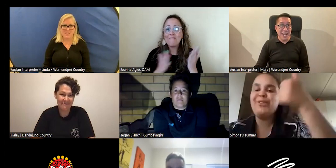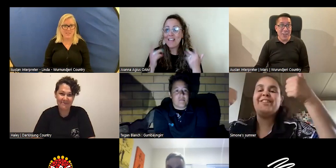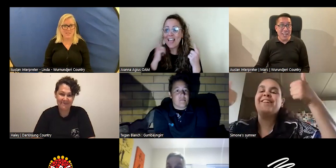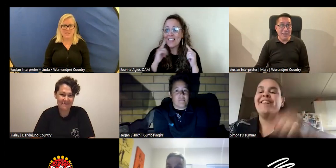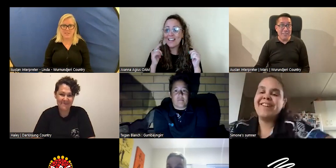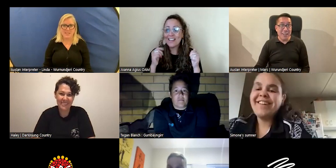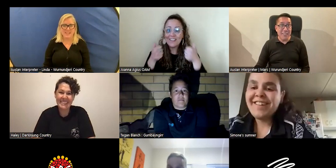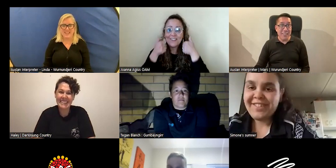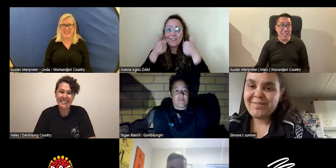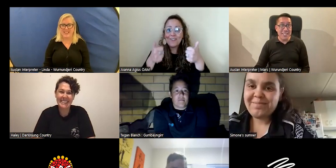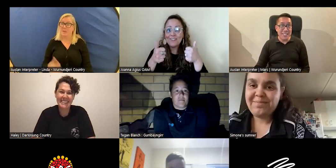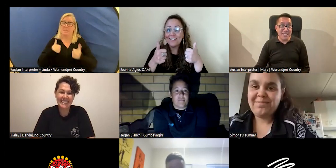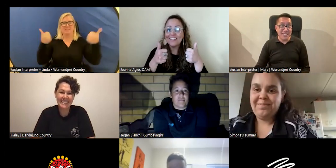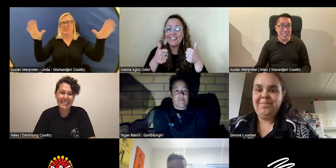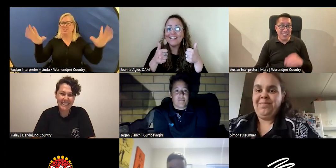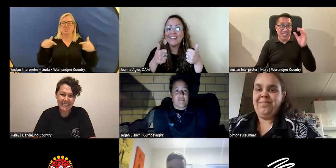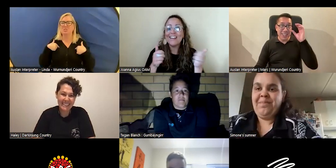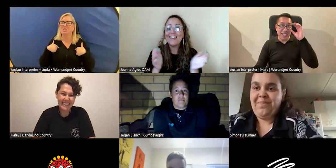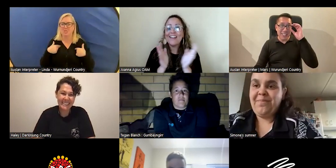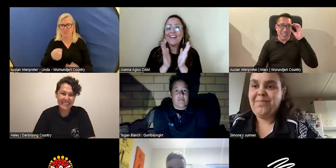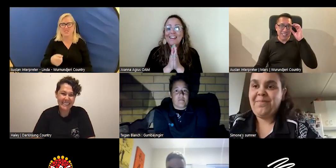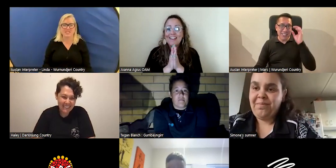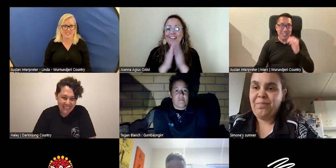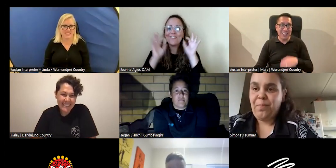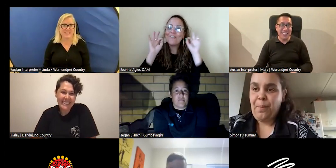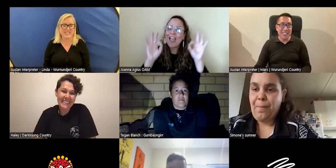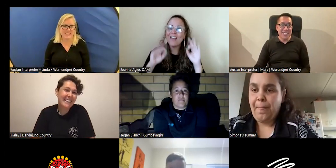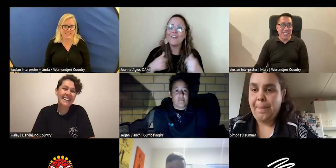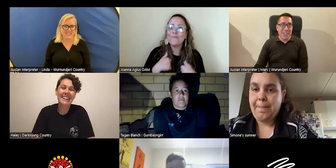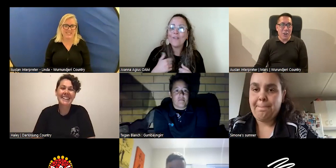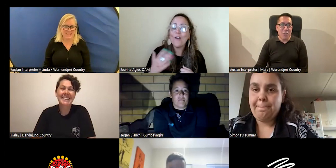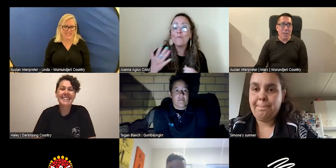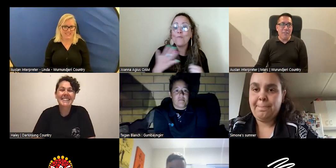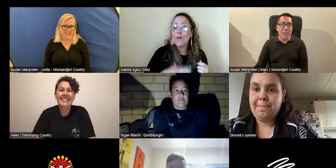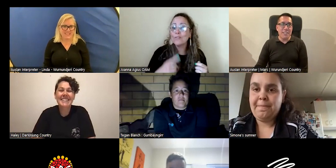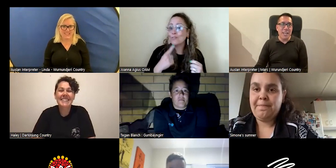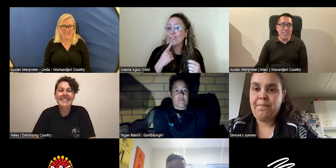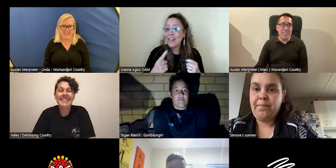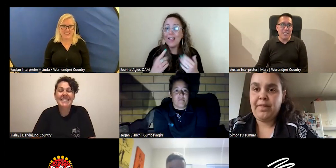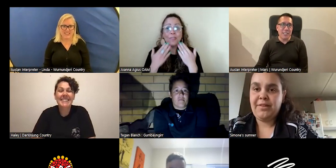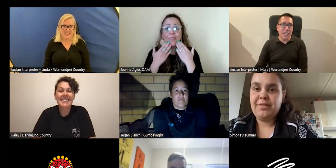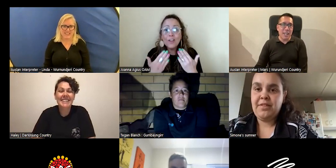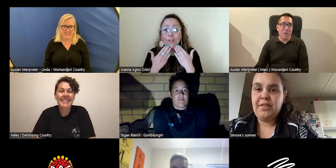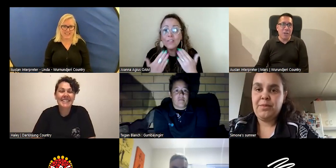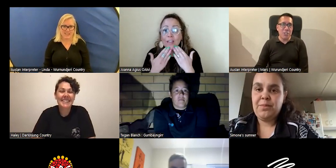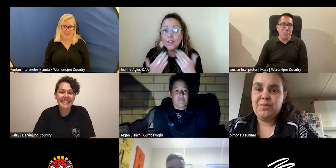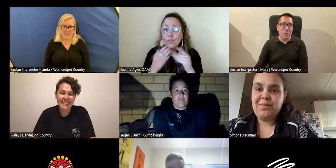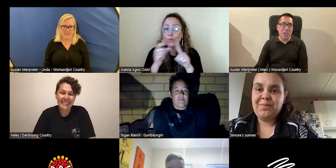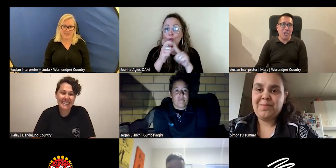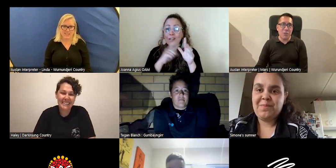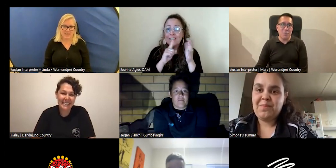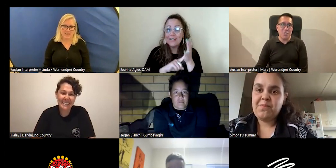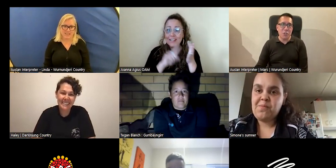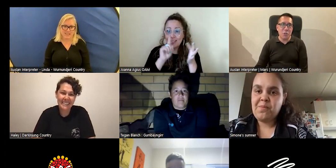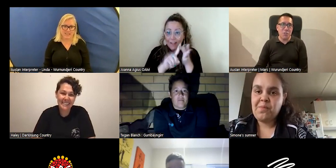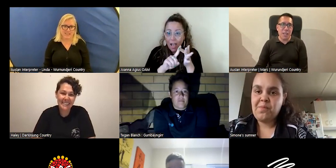I'm good. I think that's it. Okay. All right, fantastic. Now, I just would like